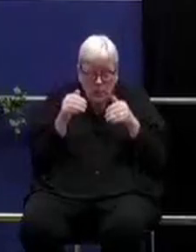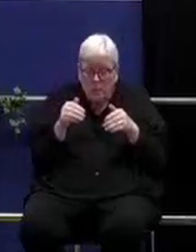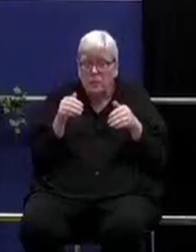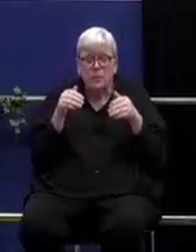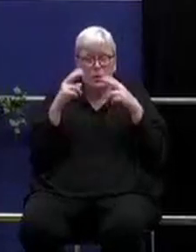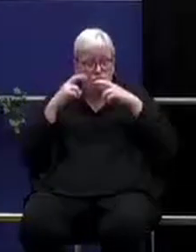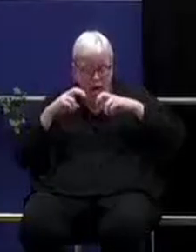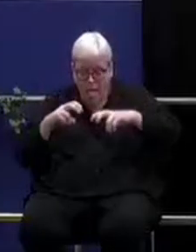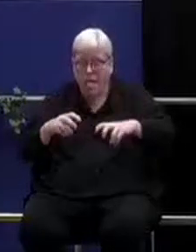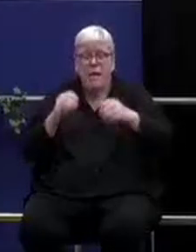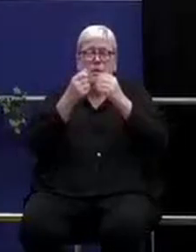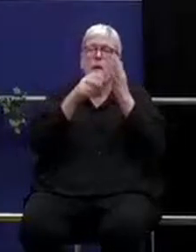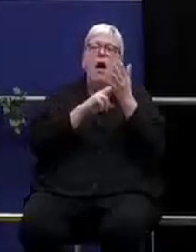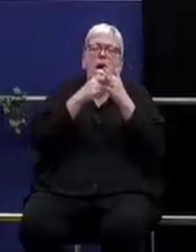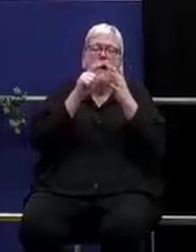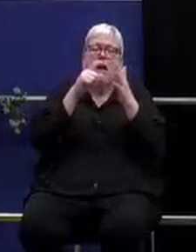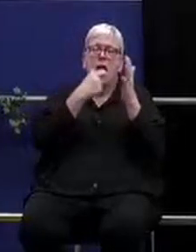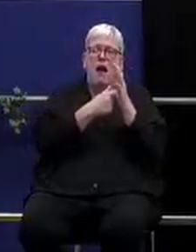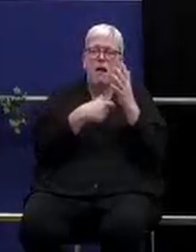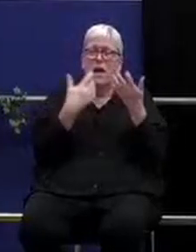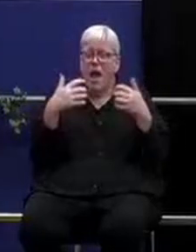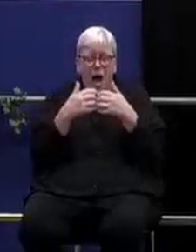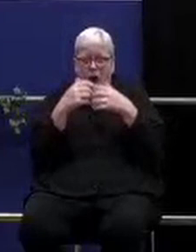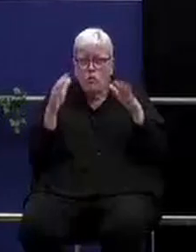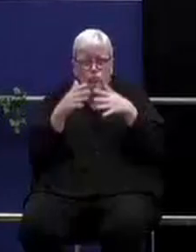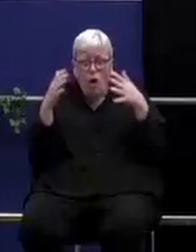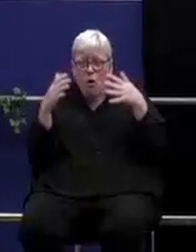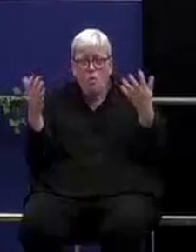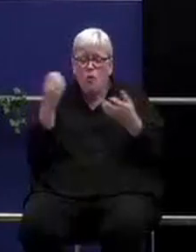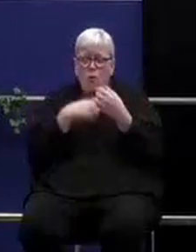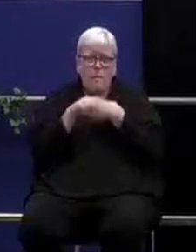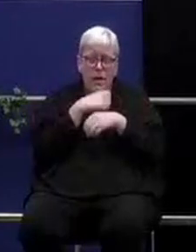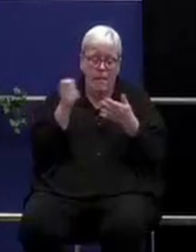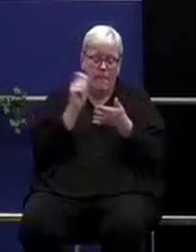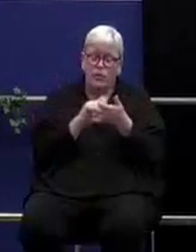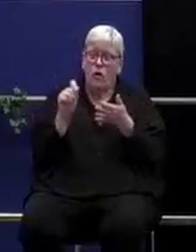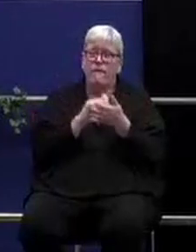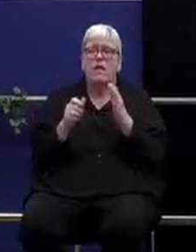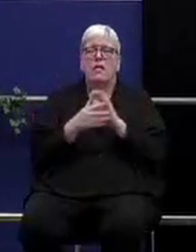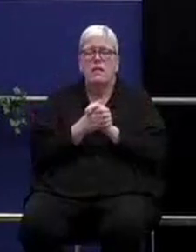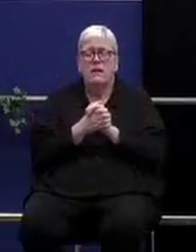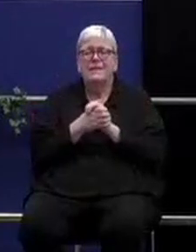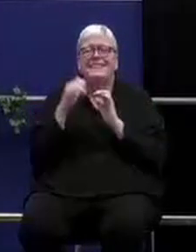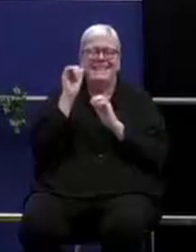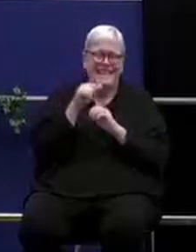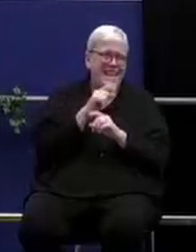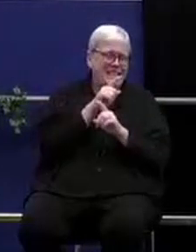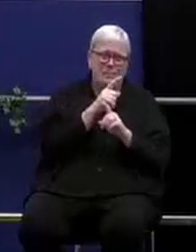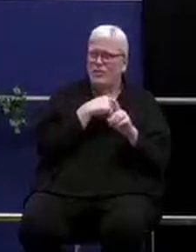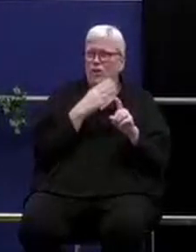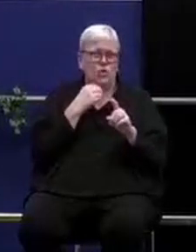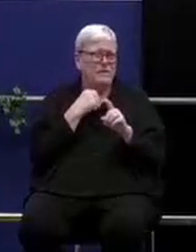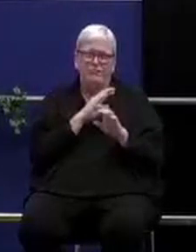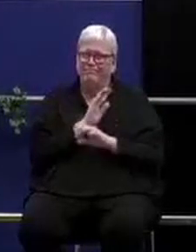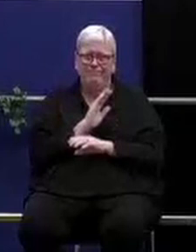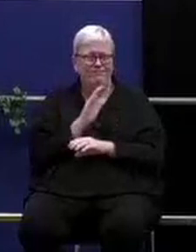or you know, how did that continue to grow into what it became in the novel? Yes, but it wasn't a particularly useful